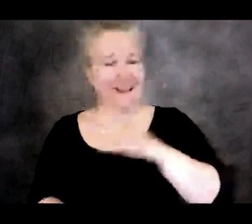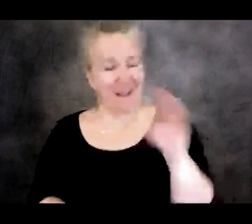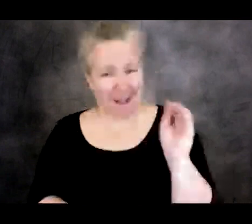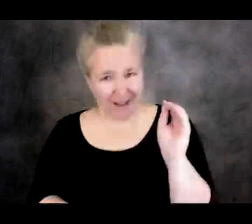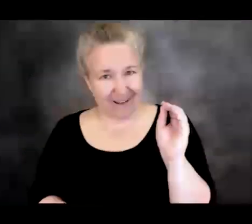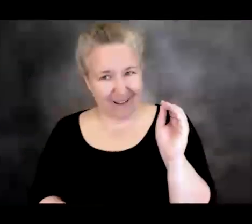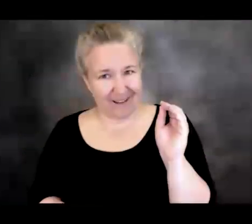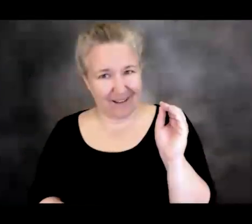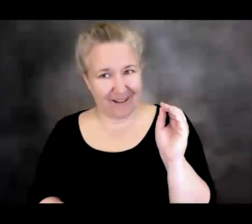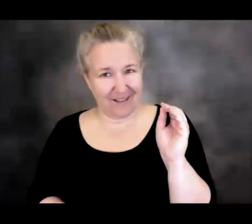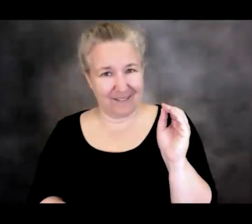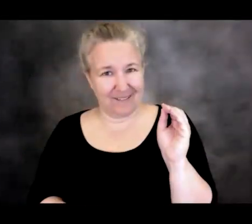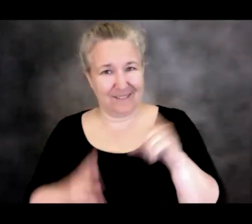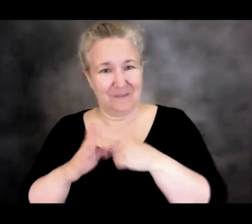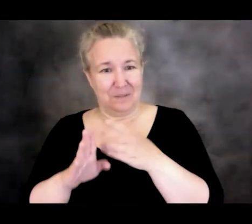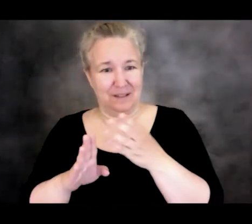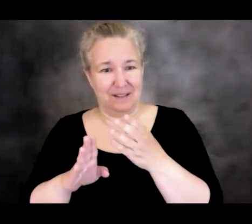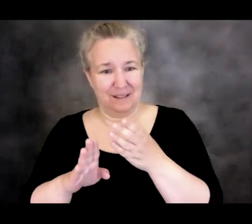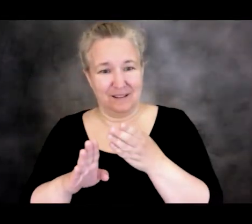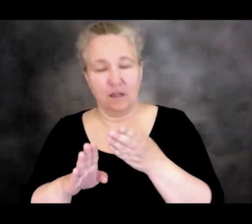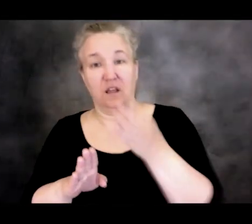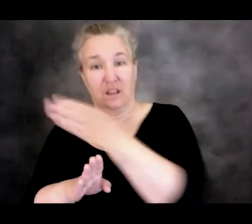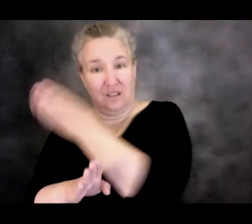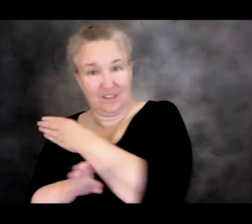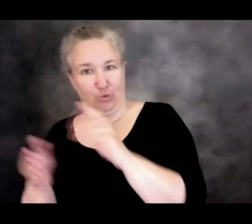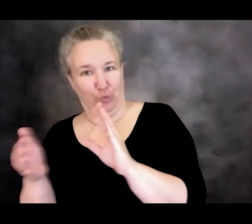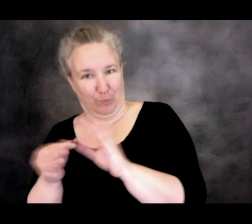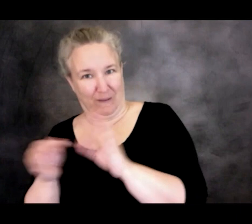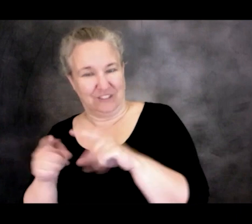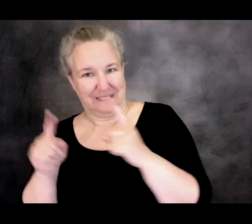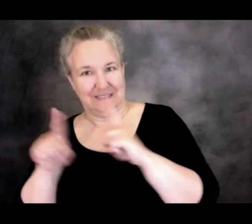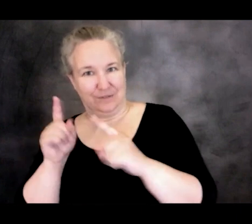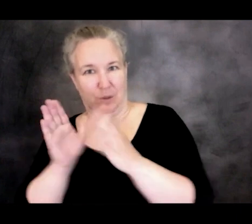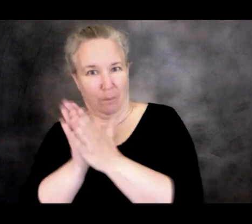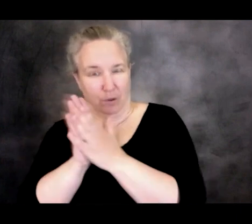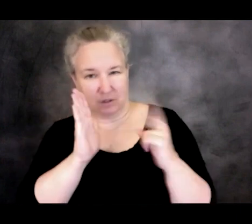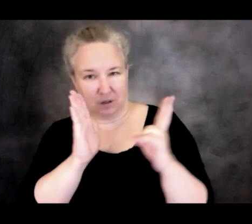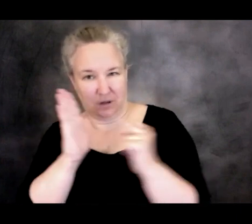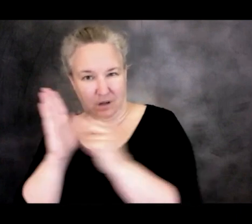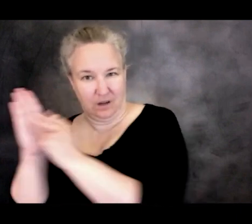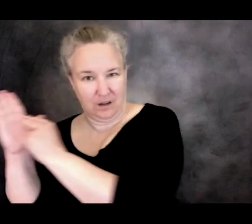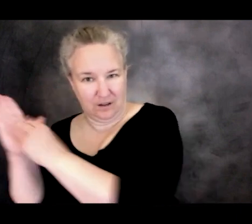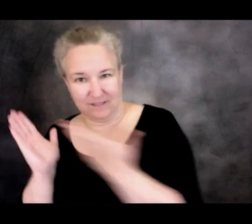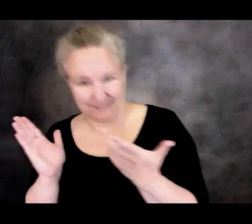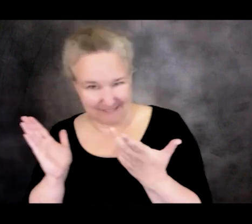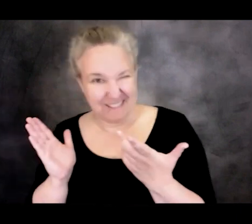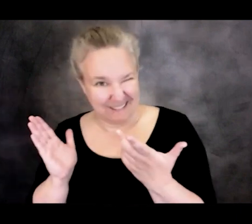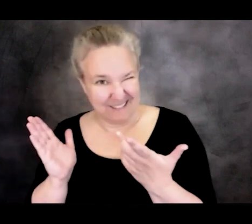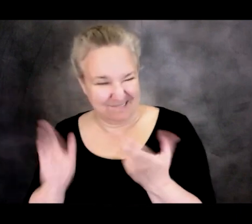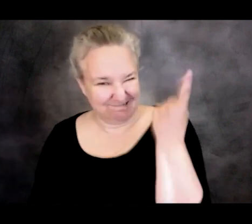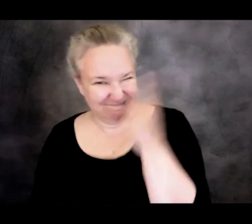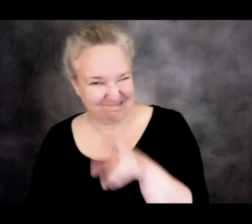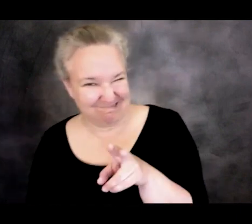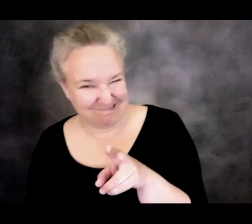not to, literary texts and all this reading that you're doing. I'm wondering how